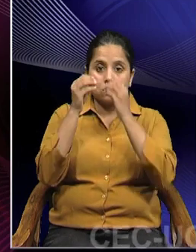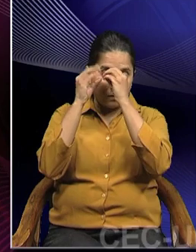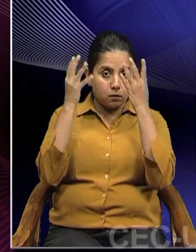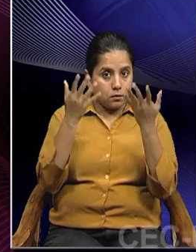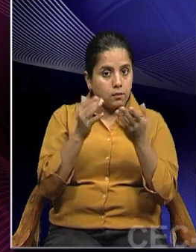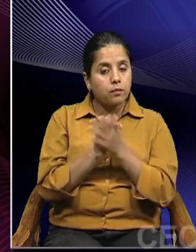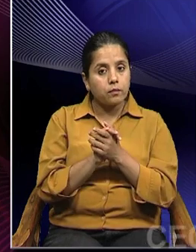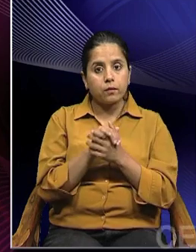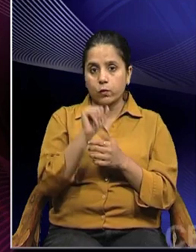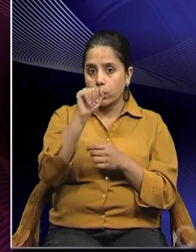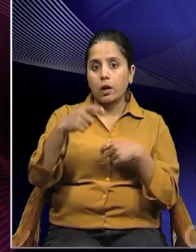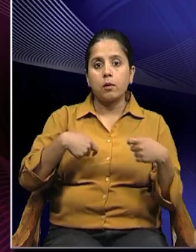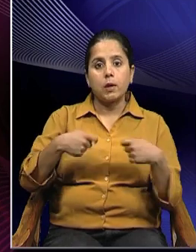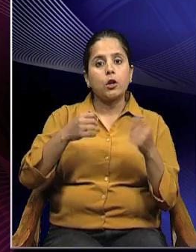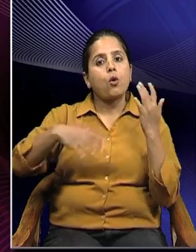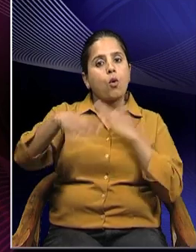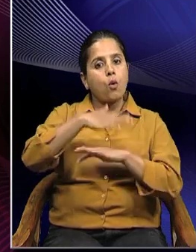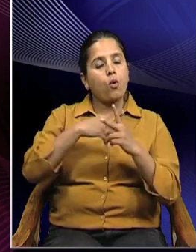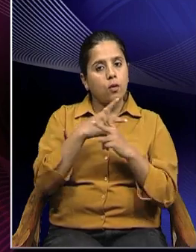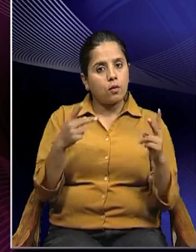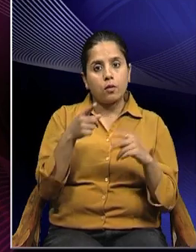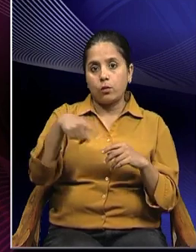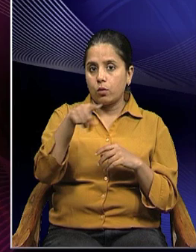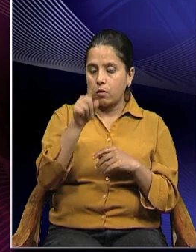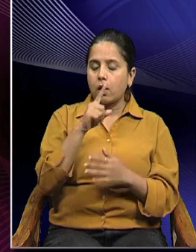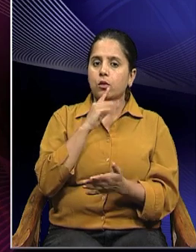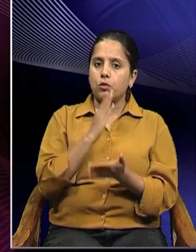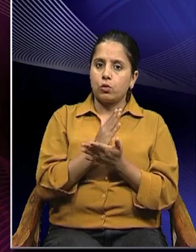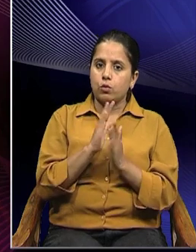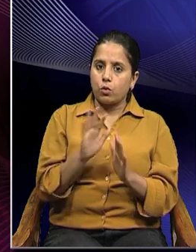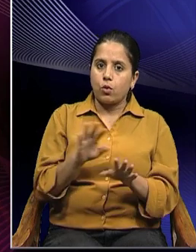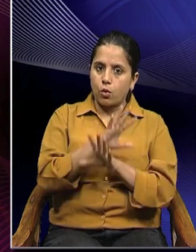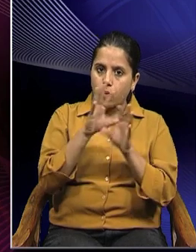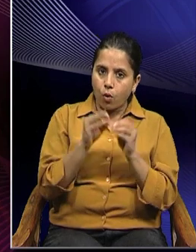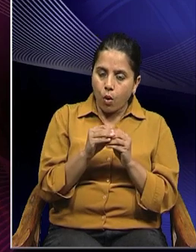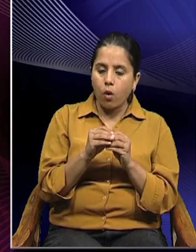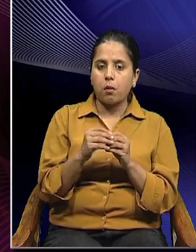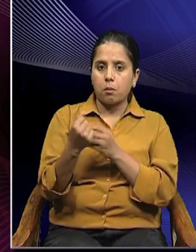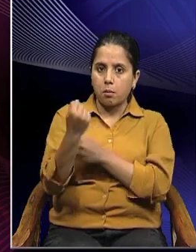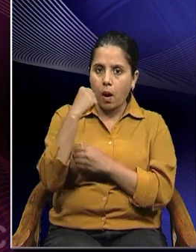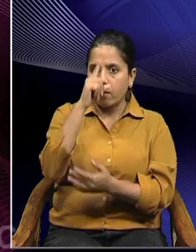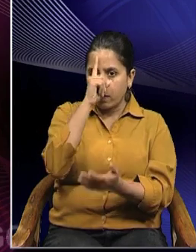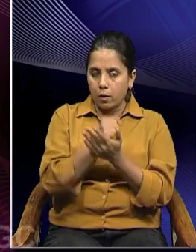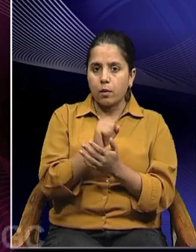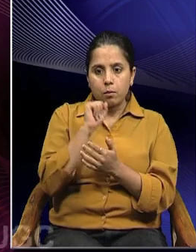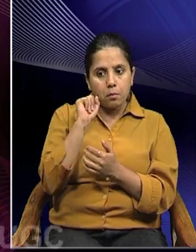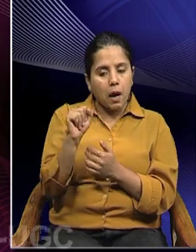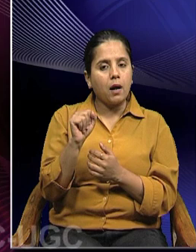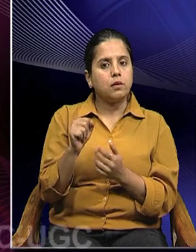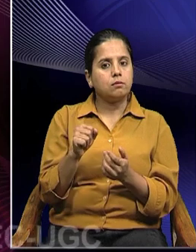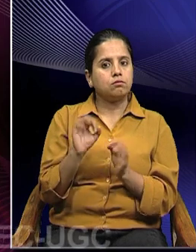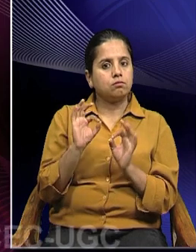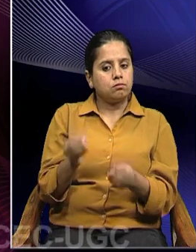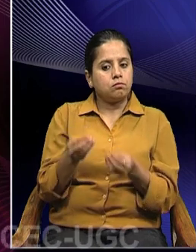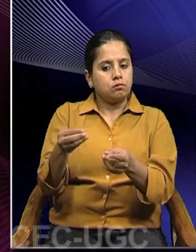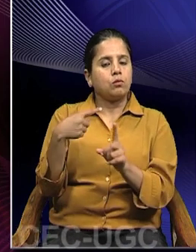that in your business organization, you have to ensure that all stakeholders, they should get their due rewards, they